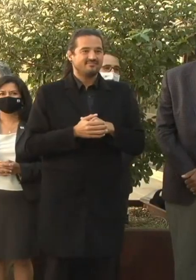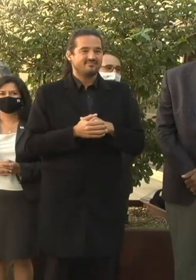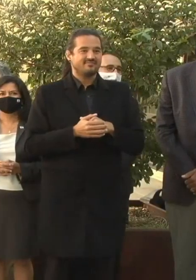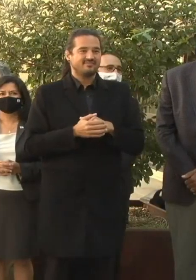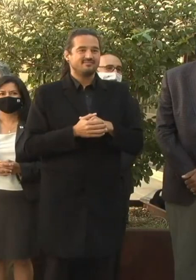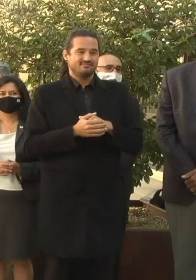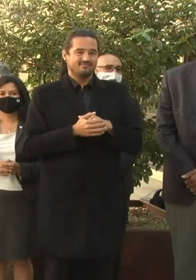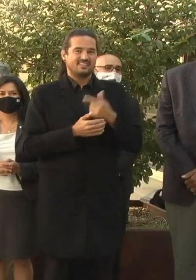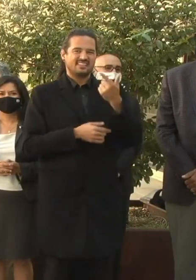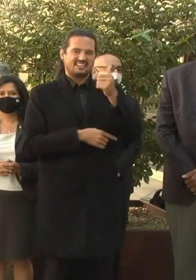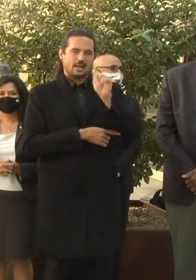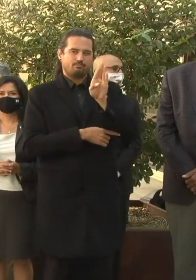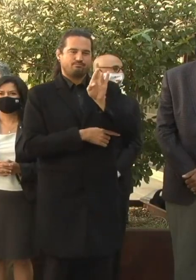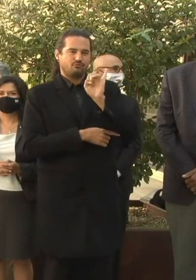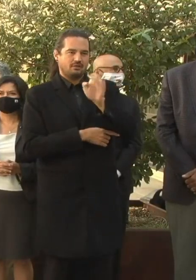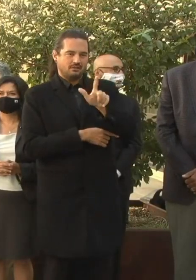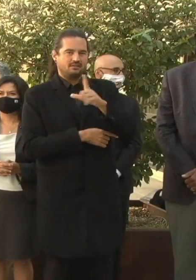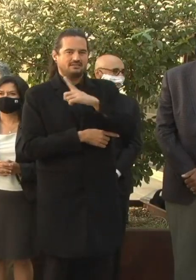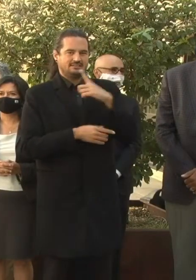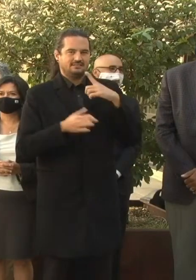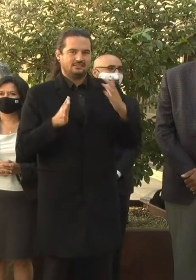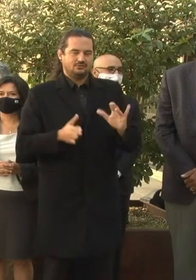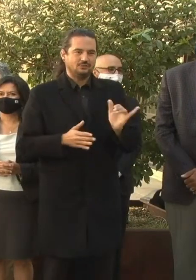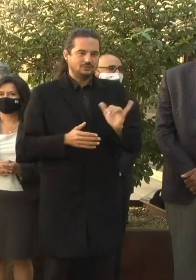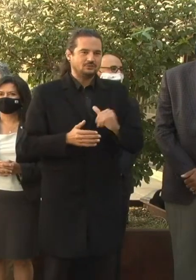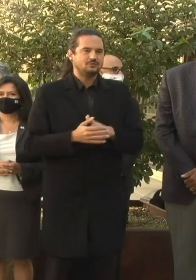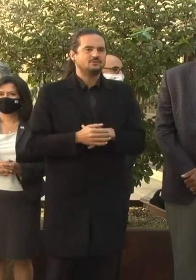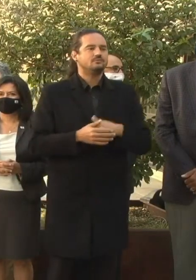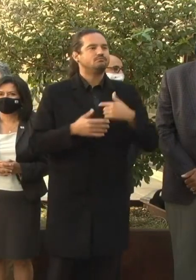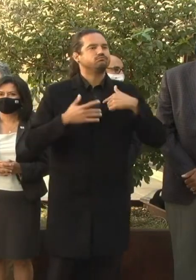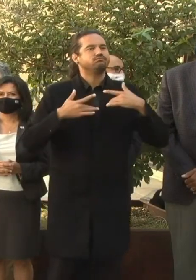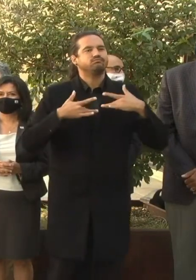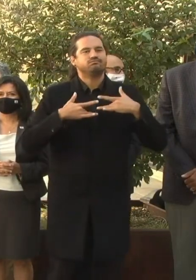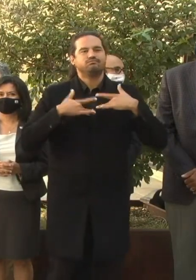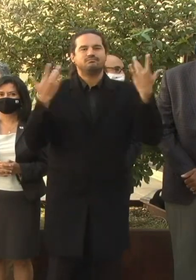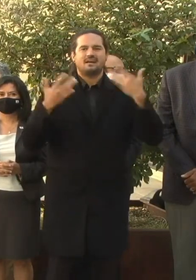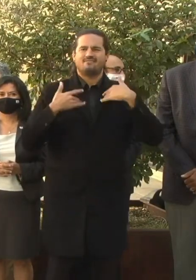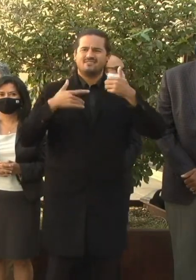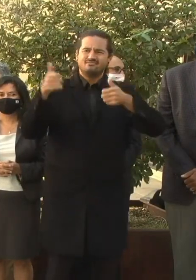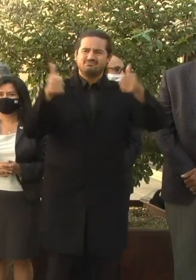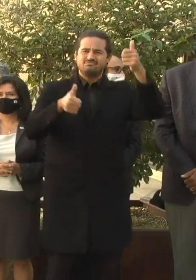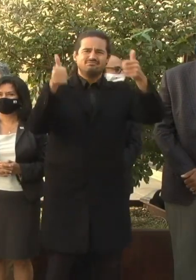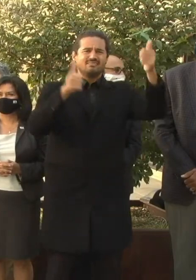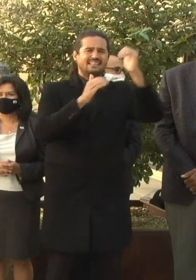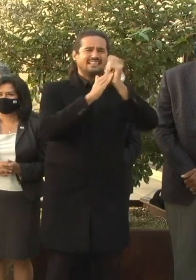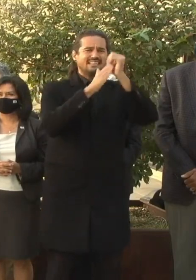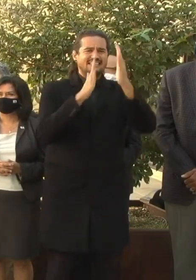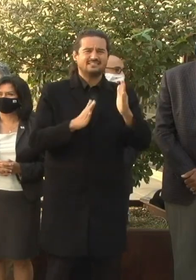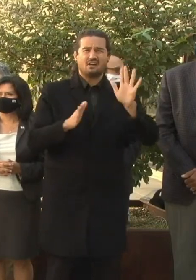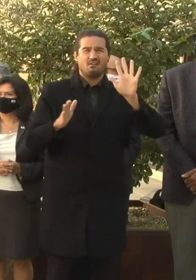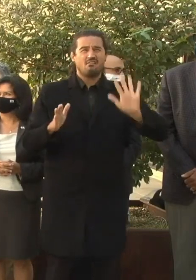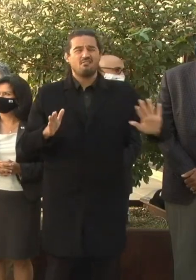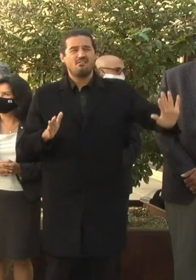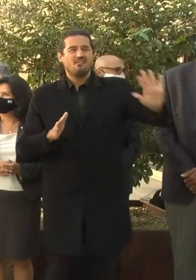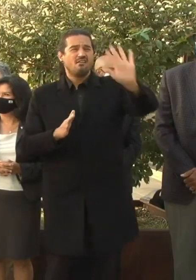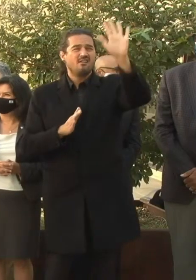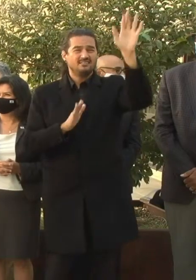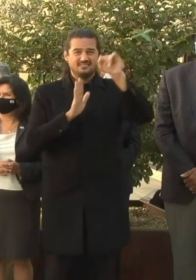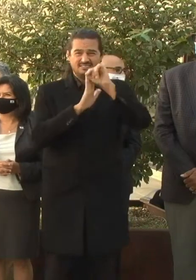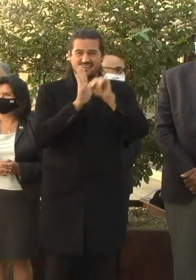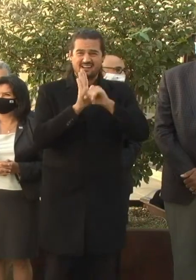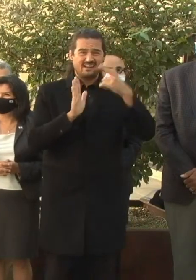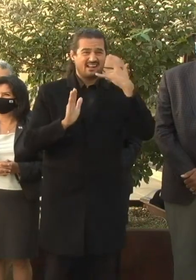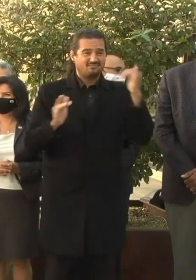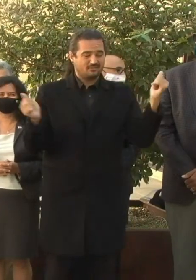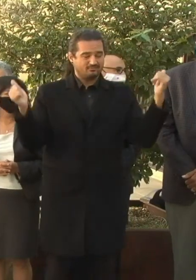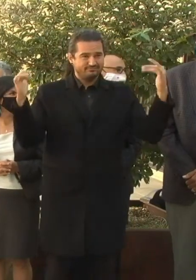the legislative leadership from all corners of our great state who have flown in, barted in,